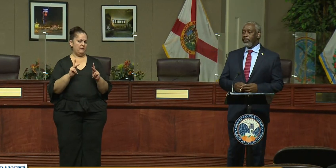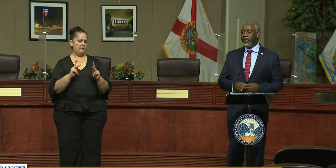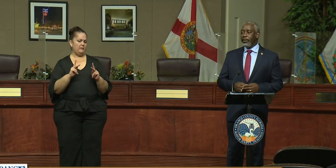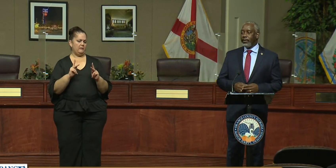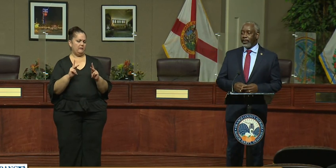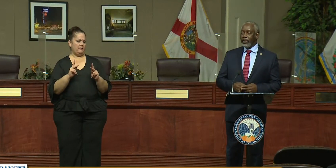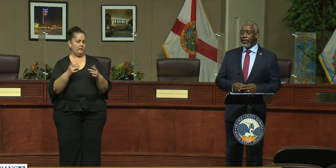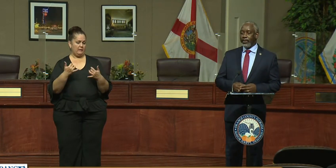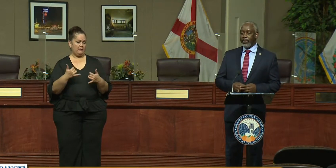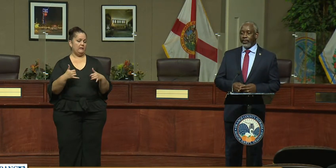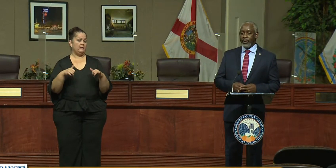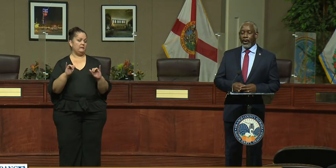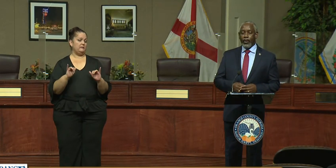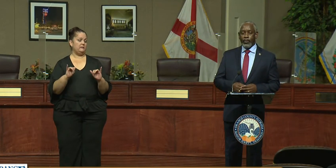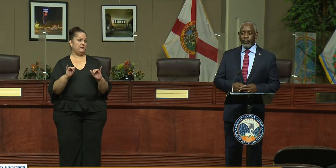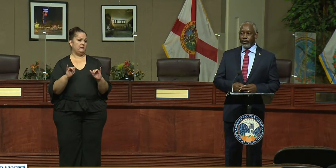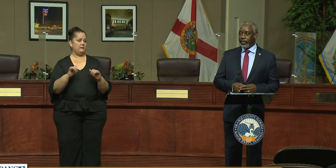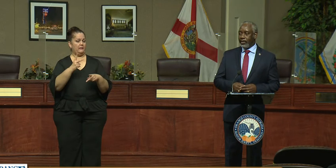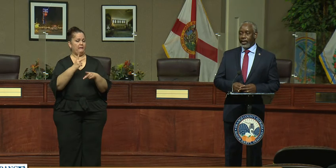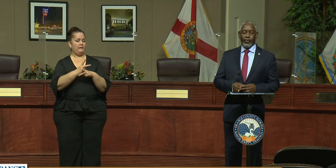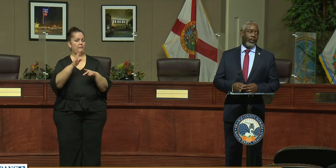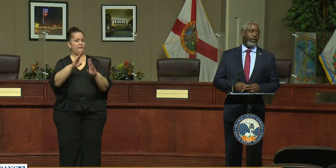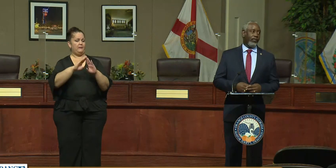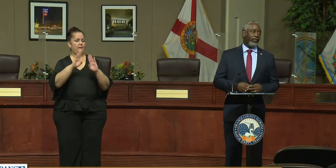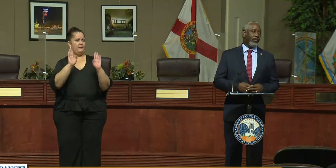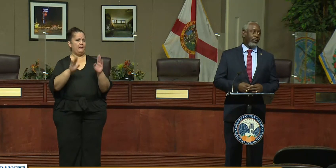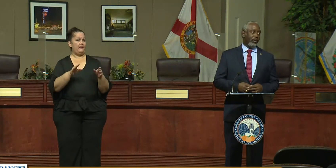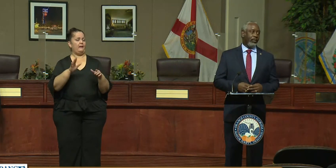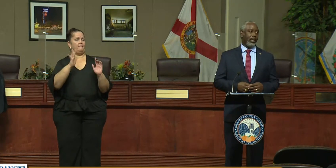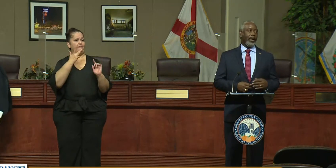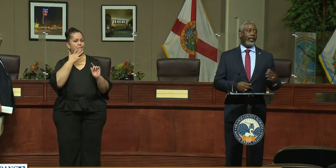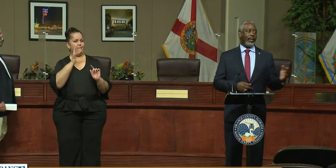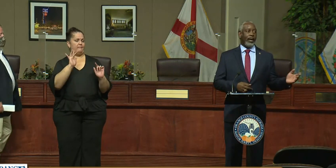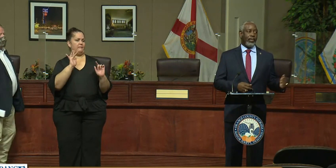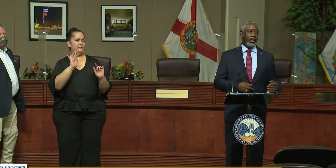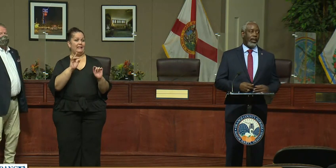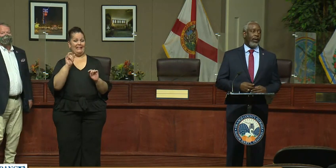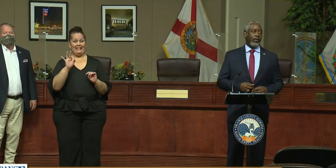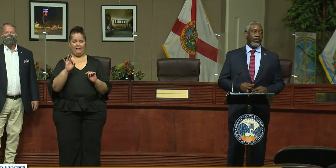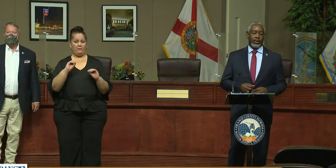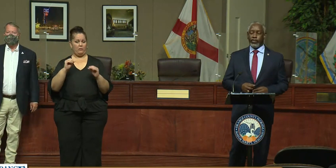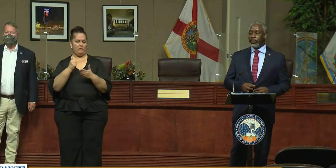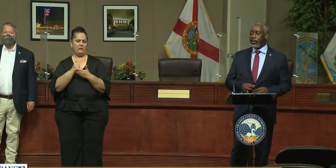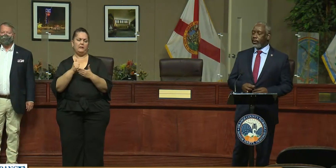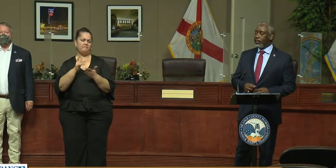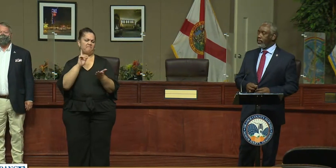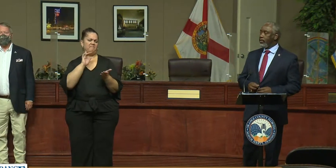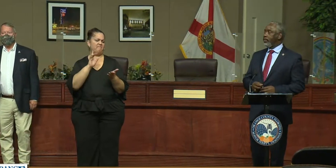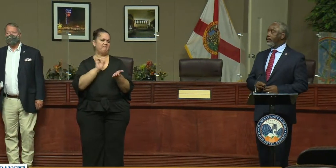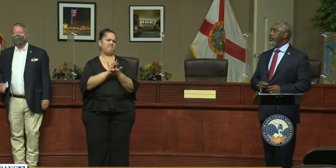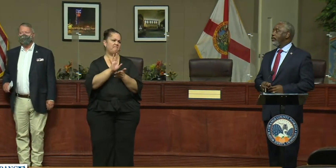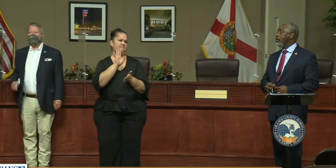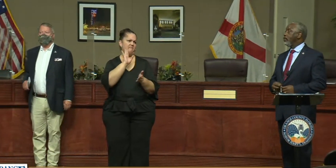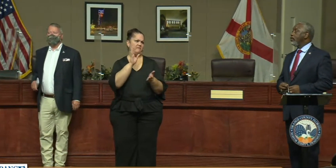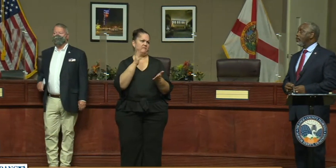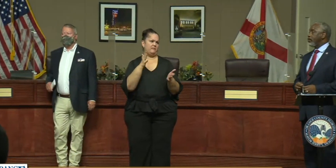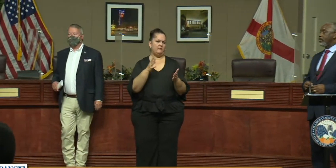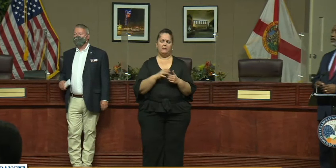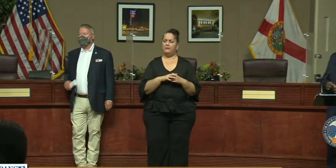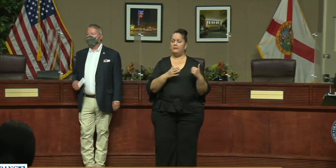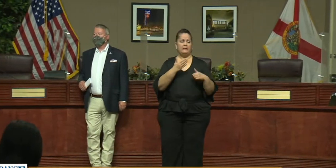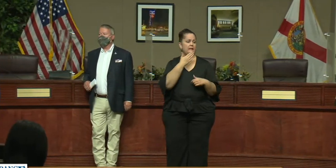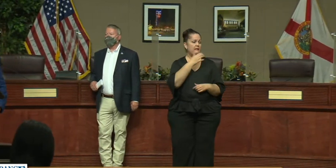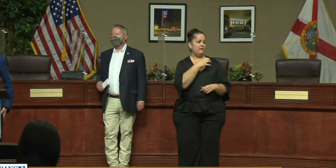are still in their homes that would have likely not been in their homes as a result. Thank you,